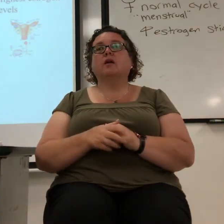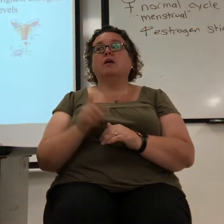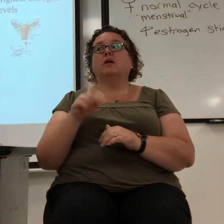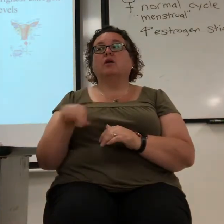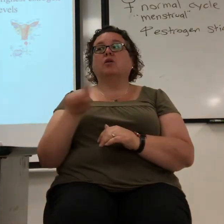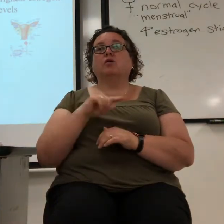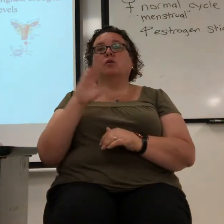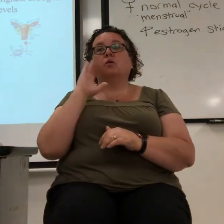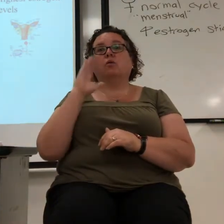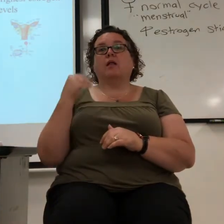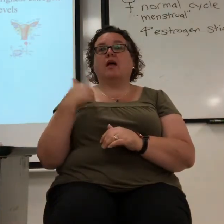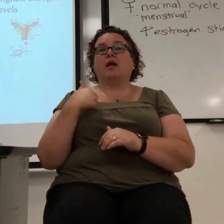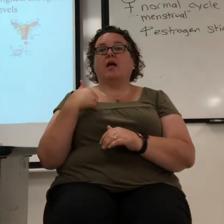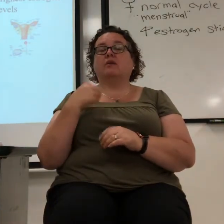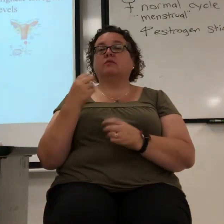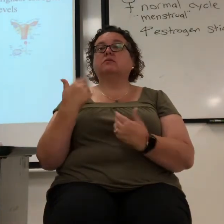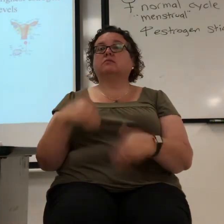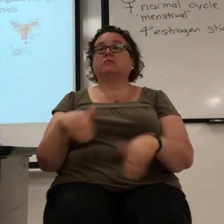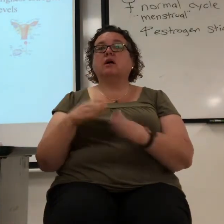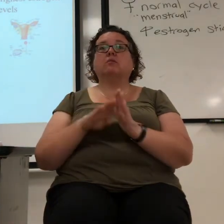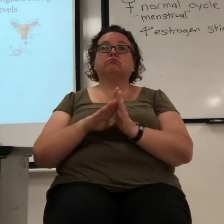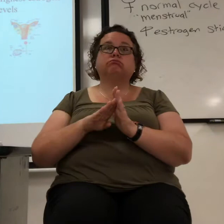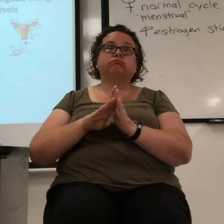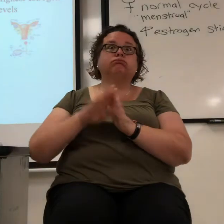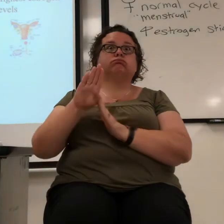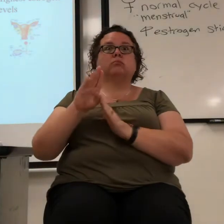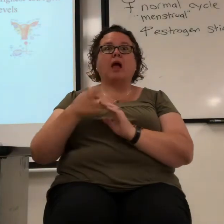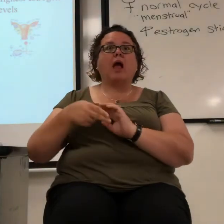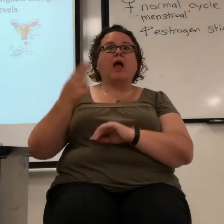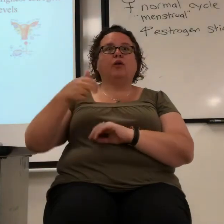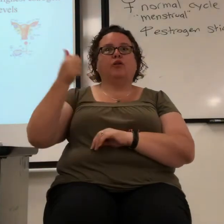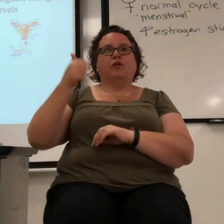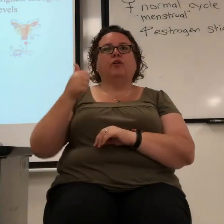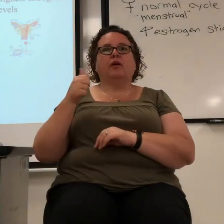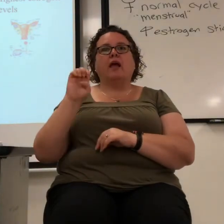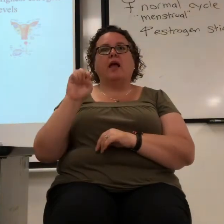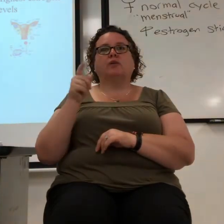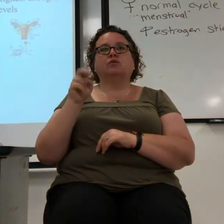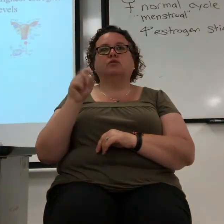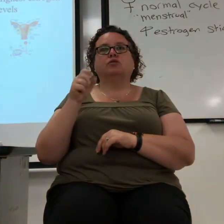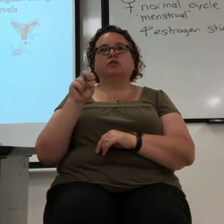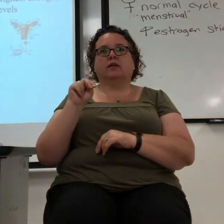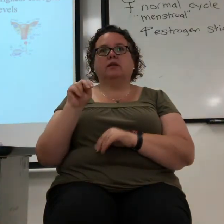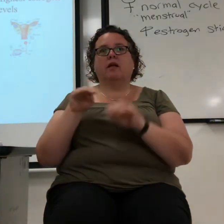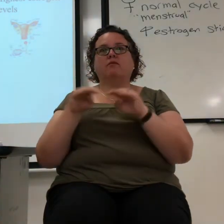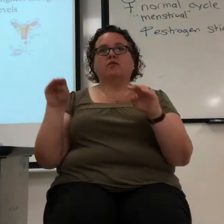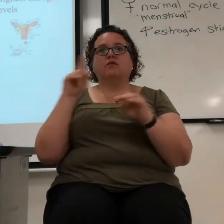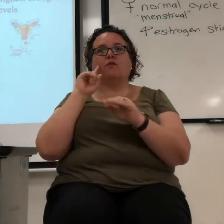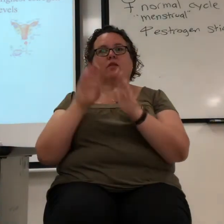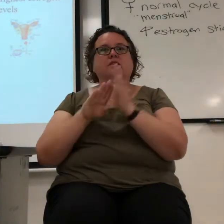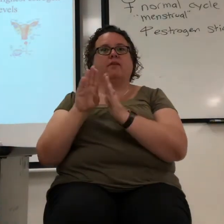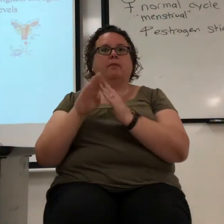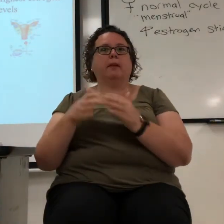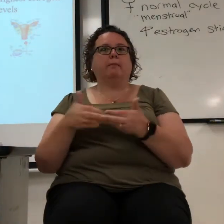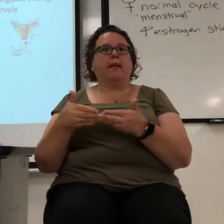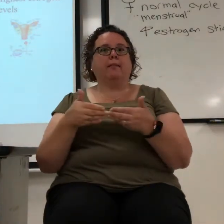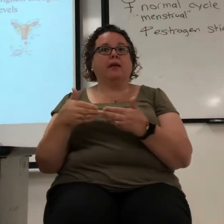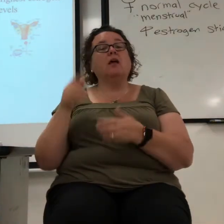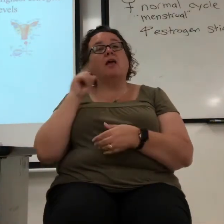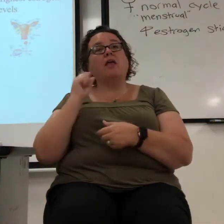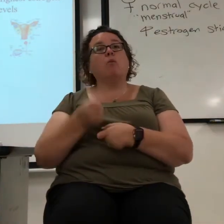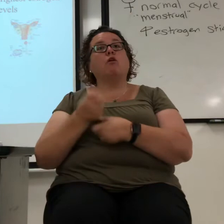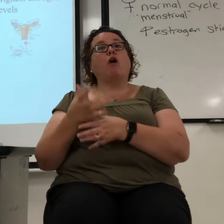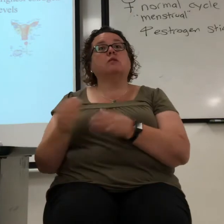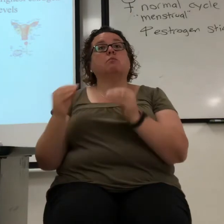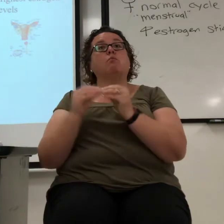You'll have much higher estrogen levels secreted by the placenta for the developing baby. And that'll cause much